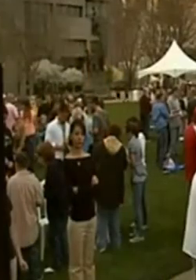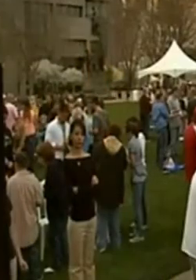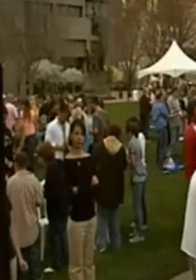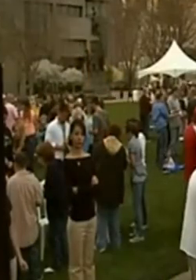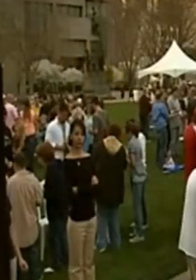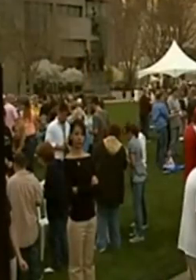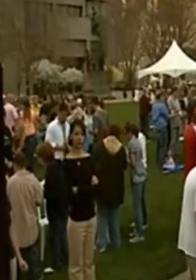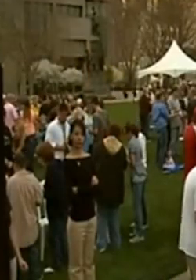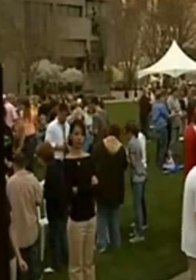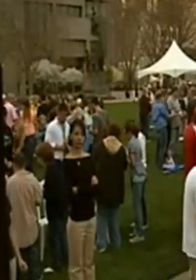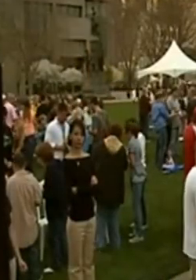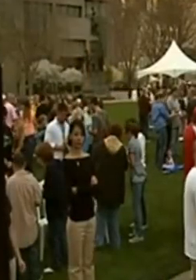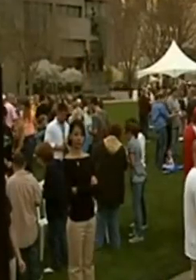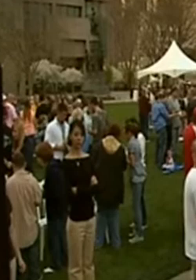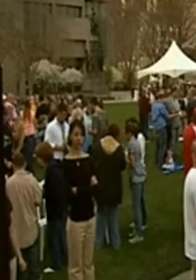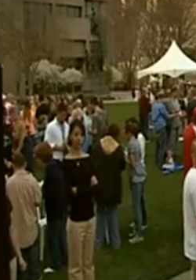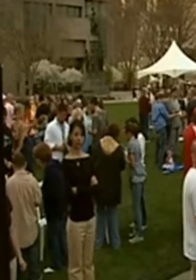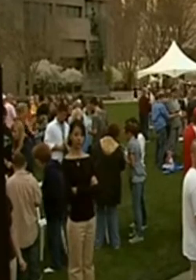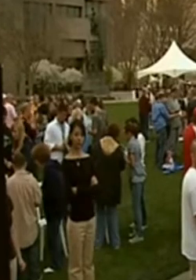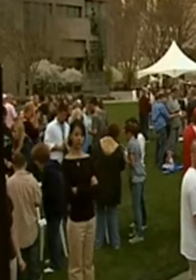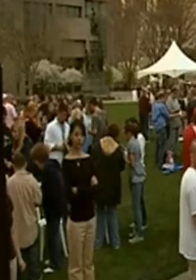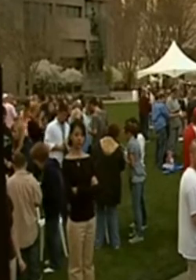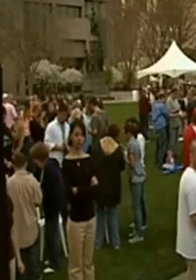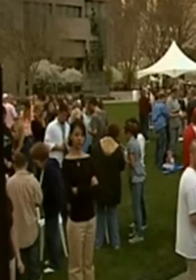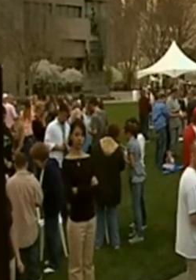We will begin in 5 seconds.